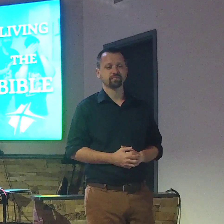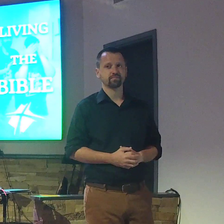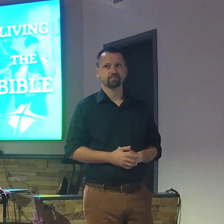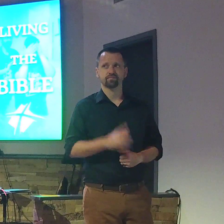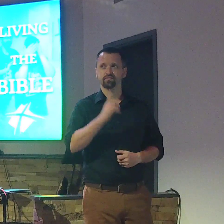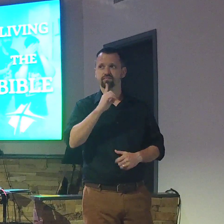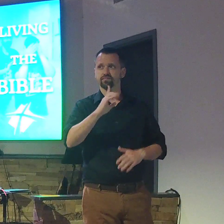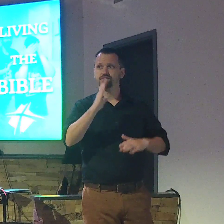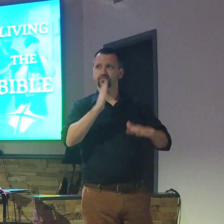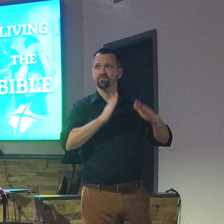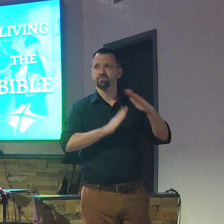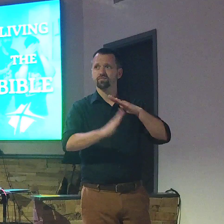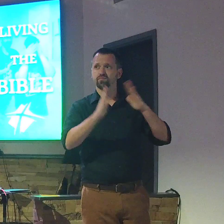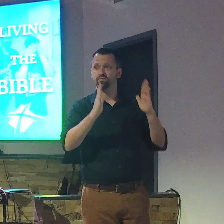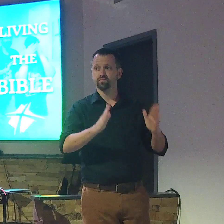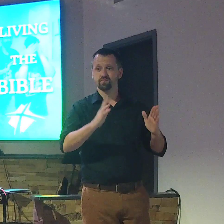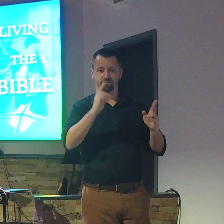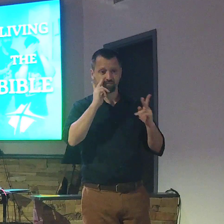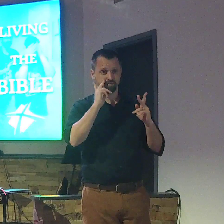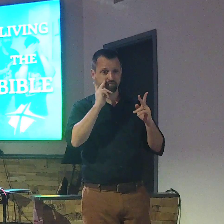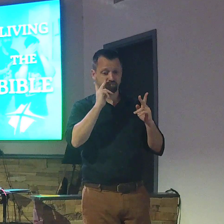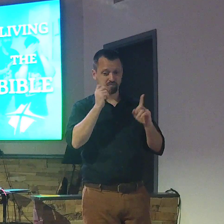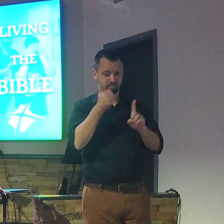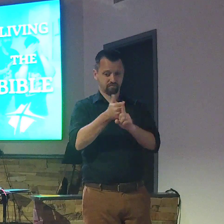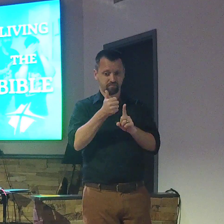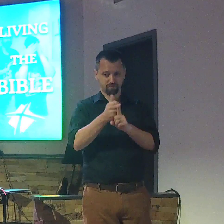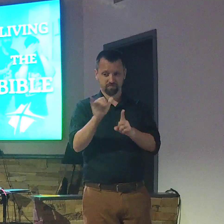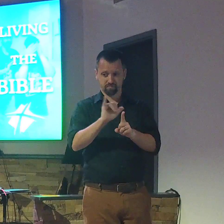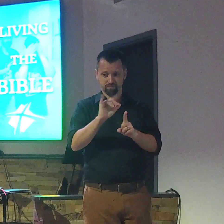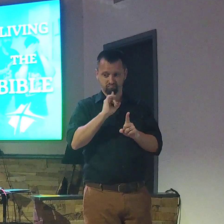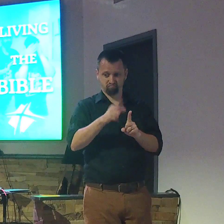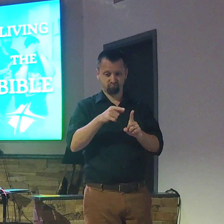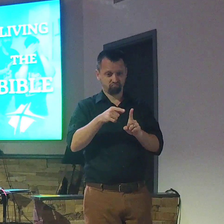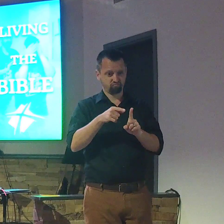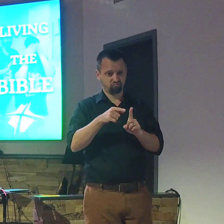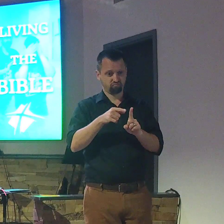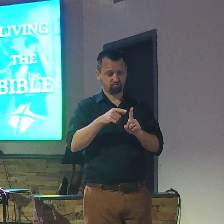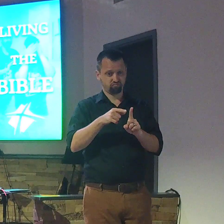see himself as he really is. And